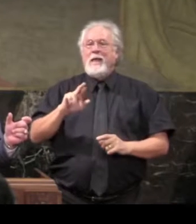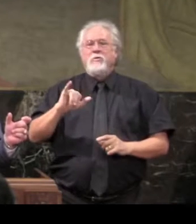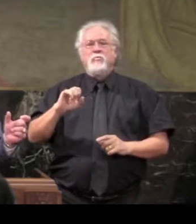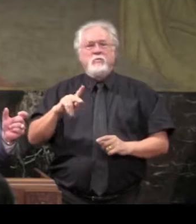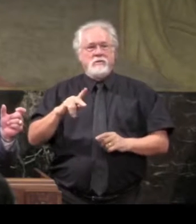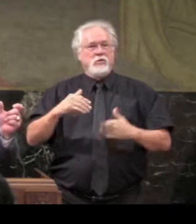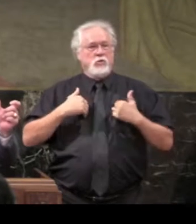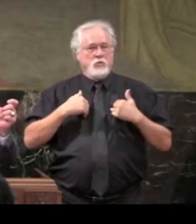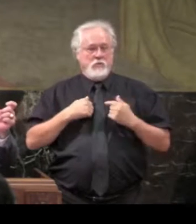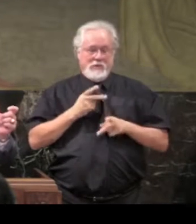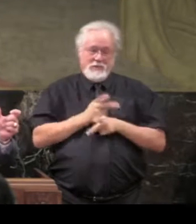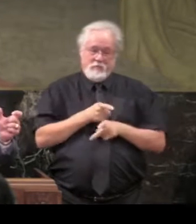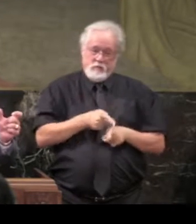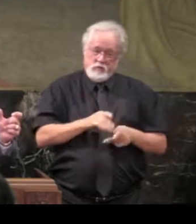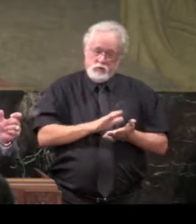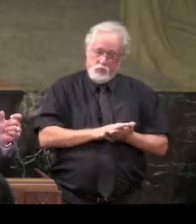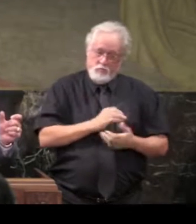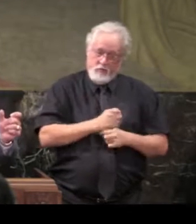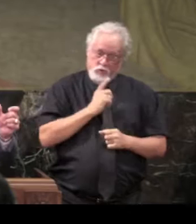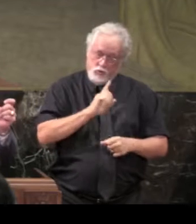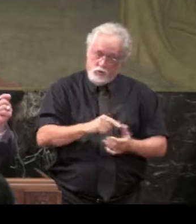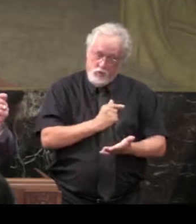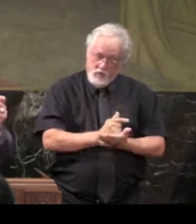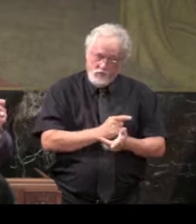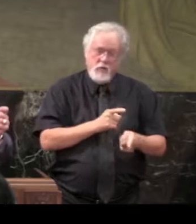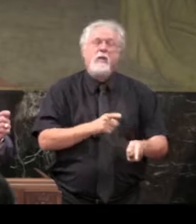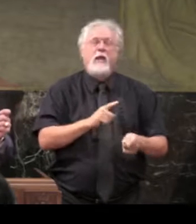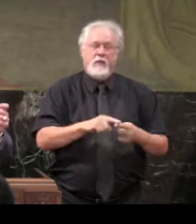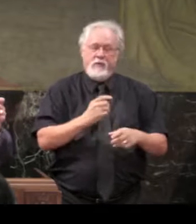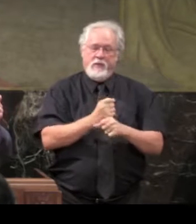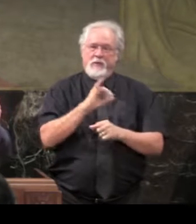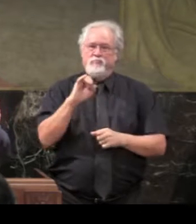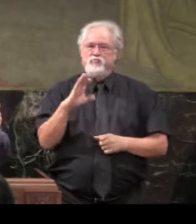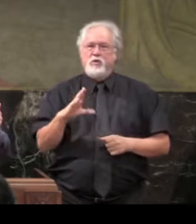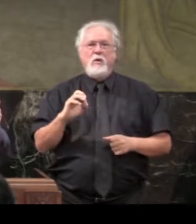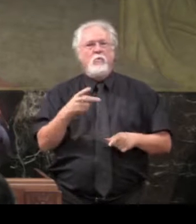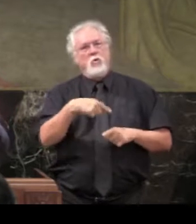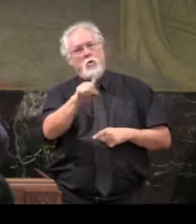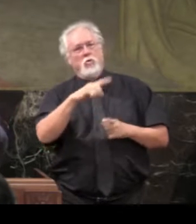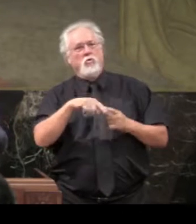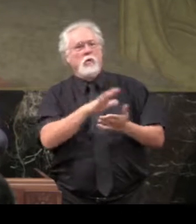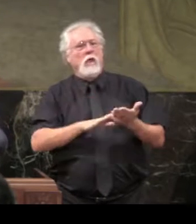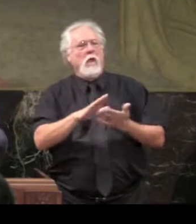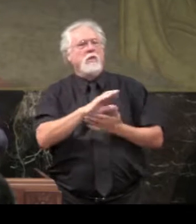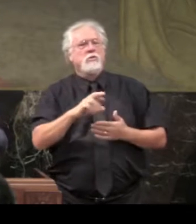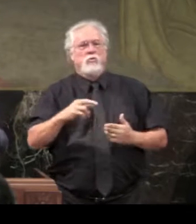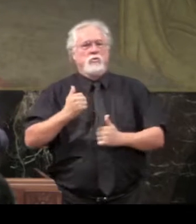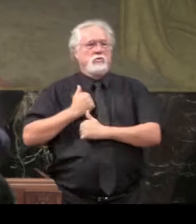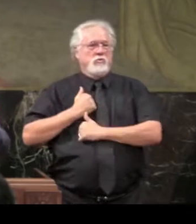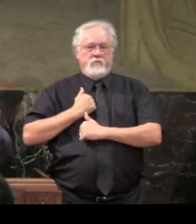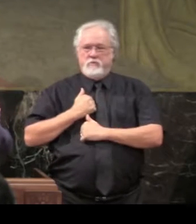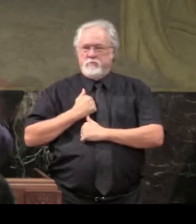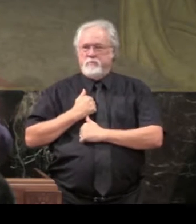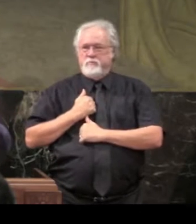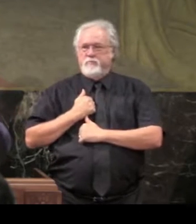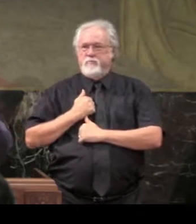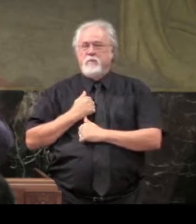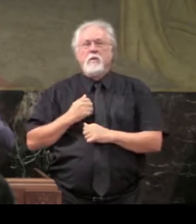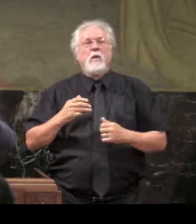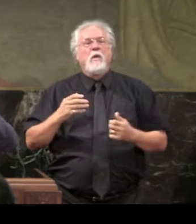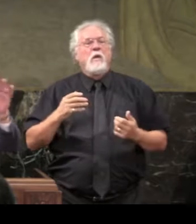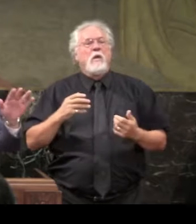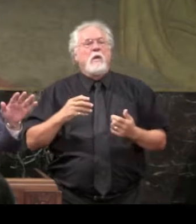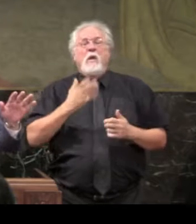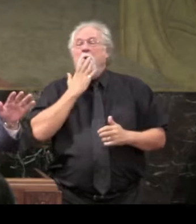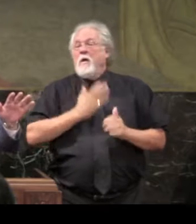school and make sure that they graduate and that they get a job, or they go to college, or they go into service. And it